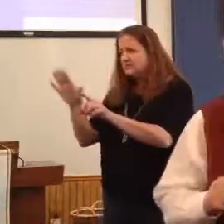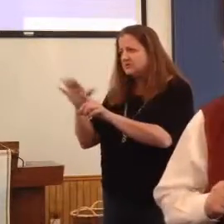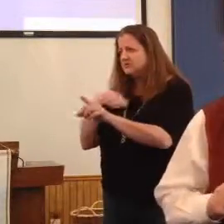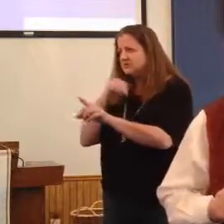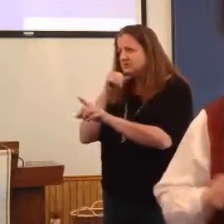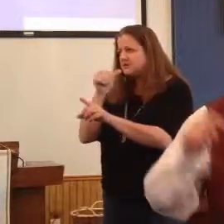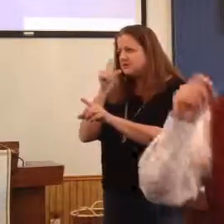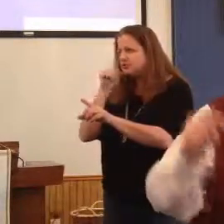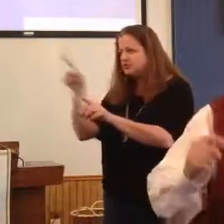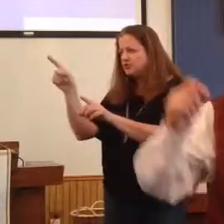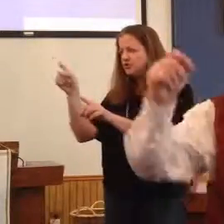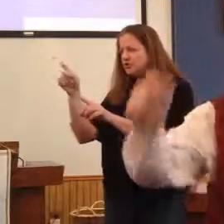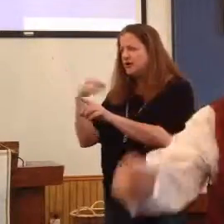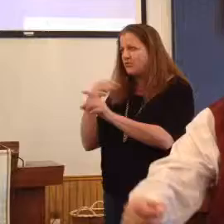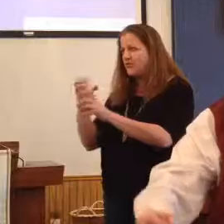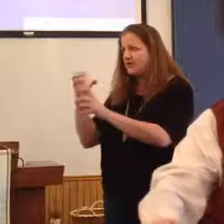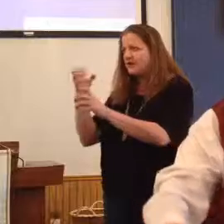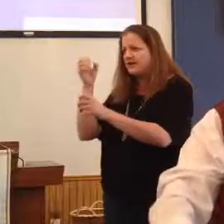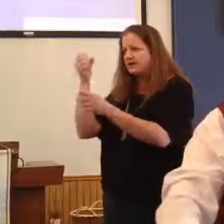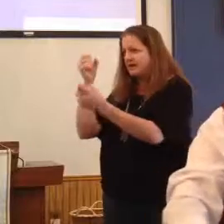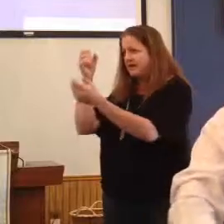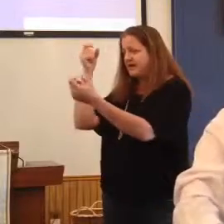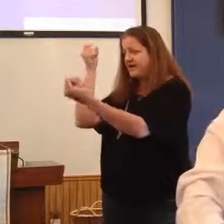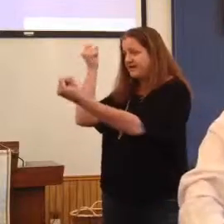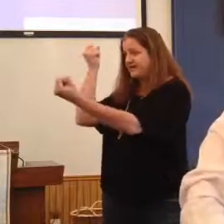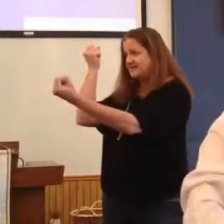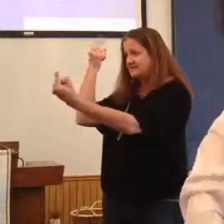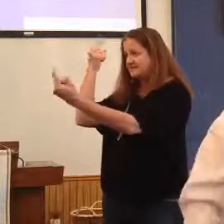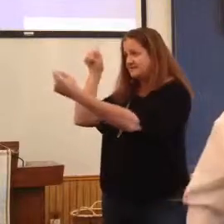we heard is what they meant.